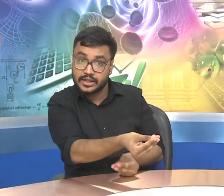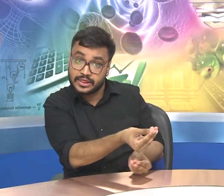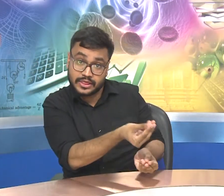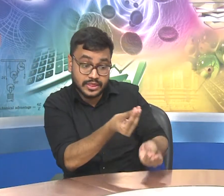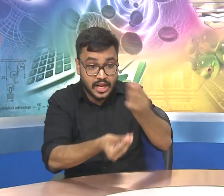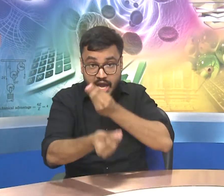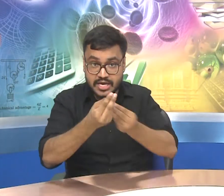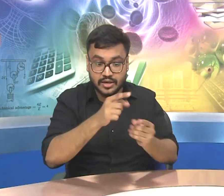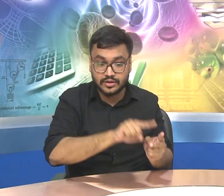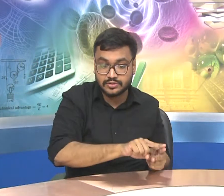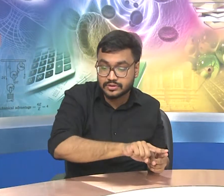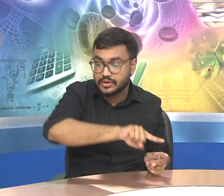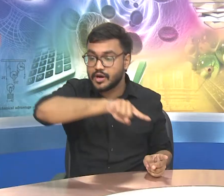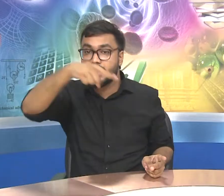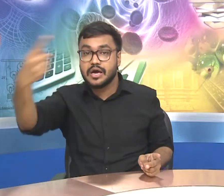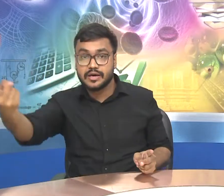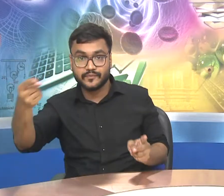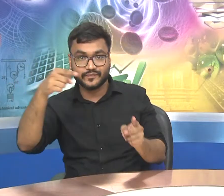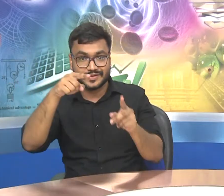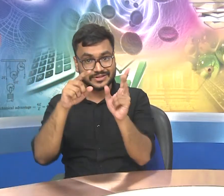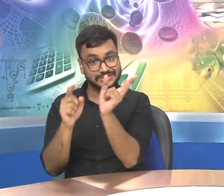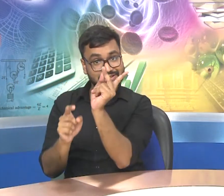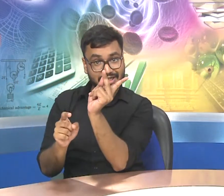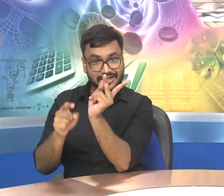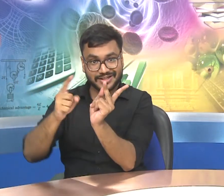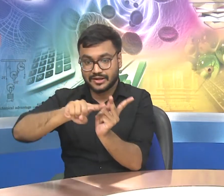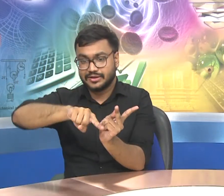as one organism eats another.